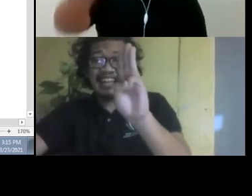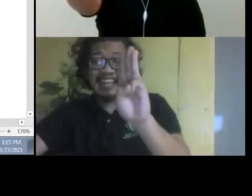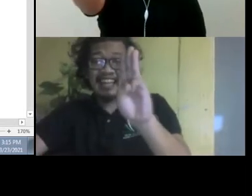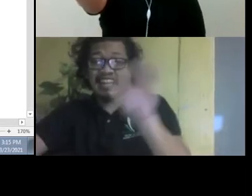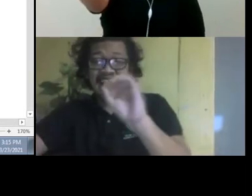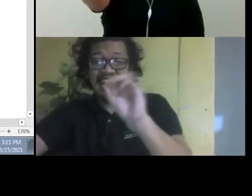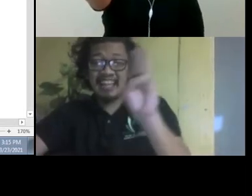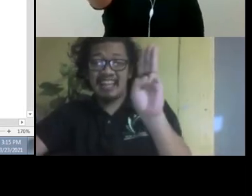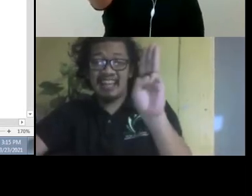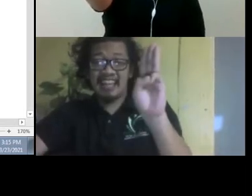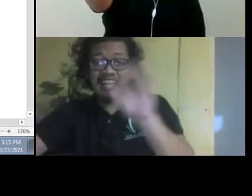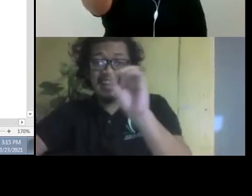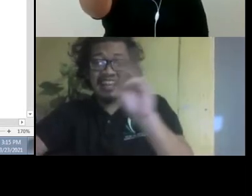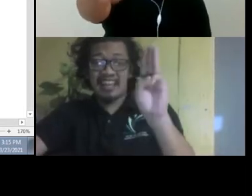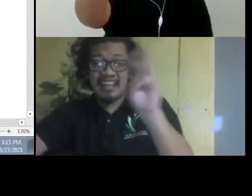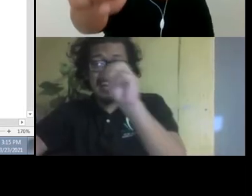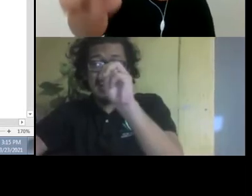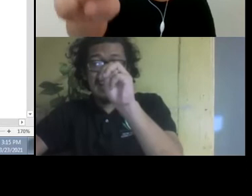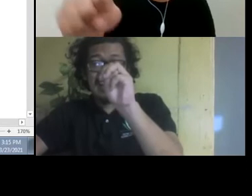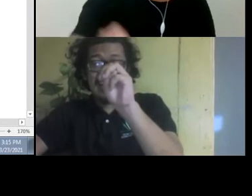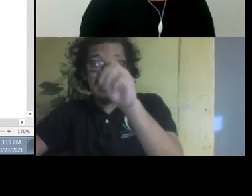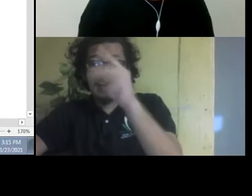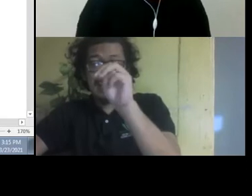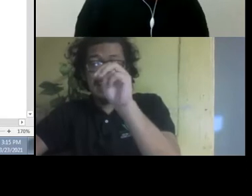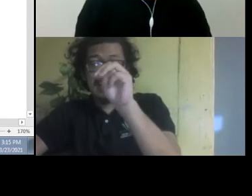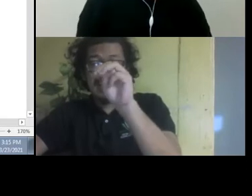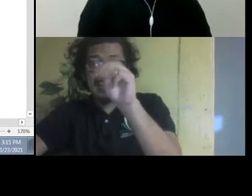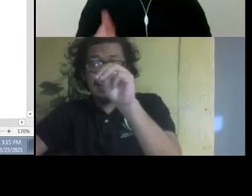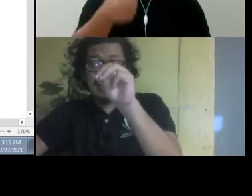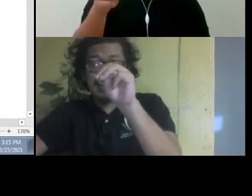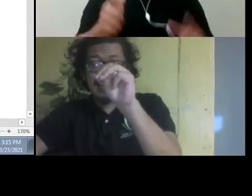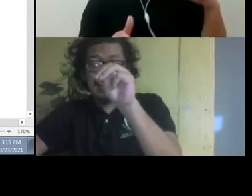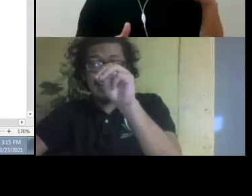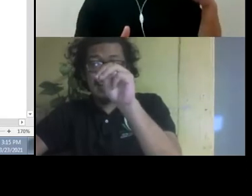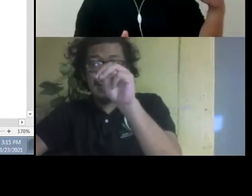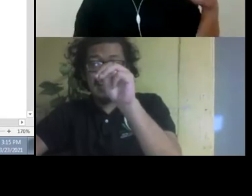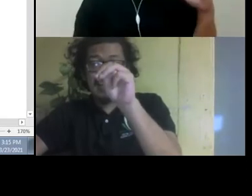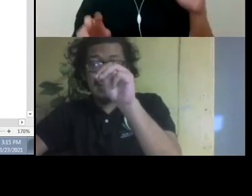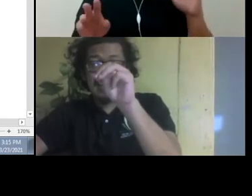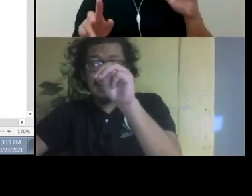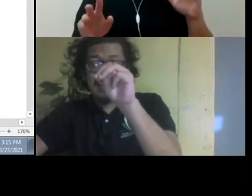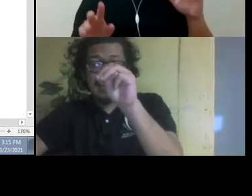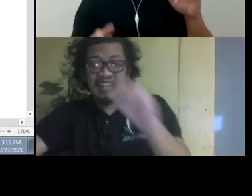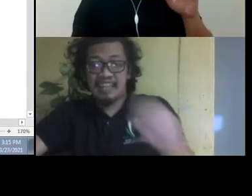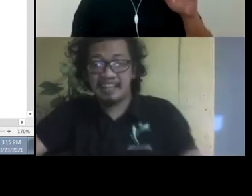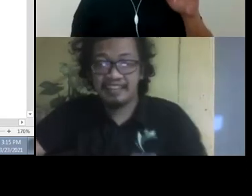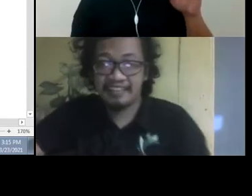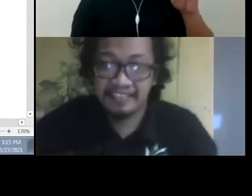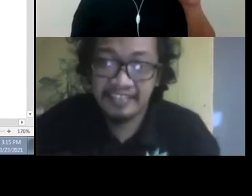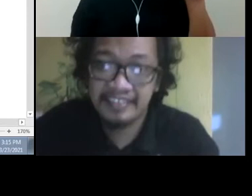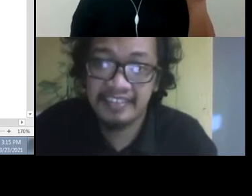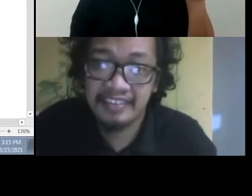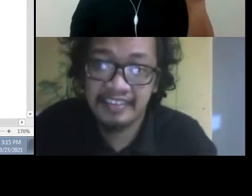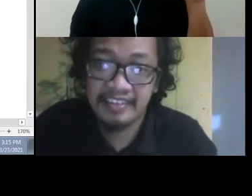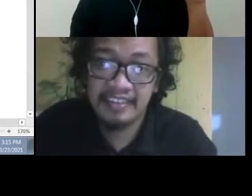three fingers. Yes. And on the left-hand side would be M, and